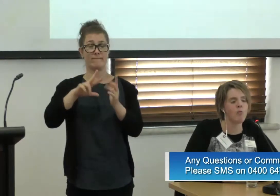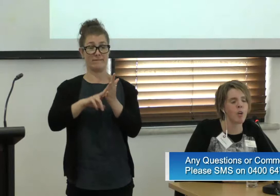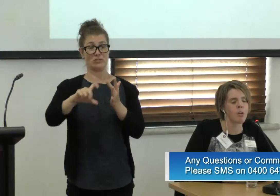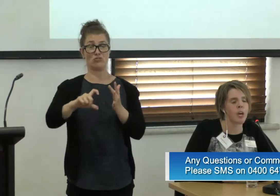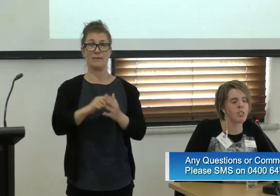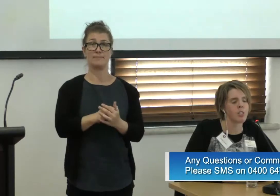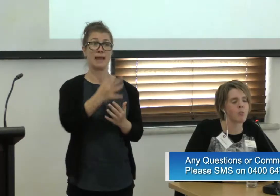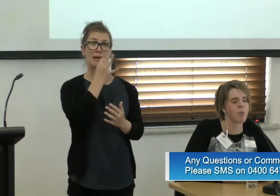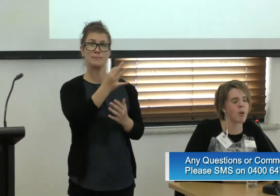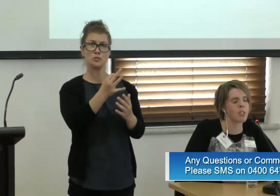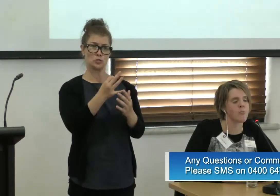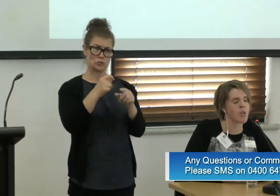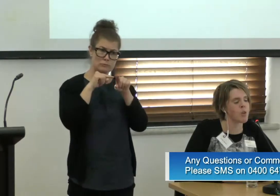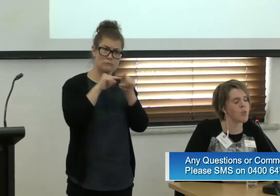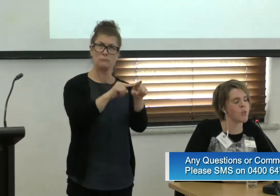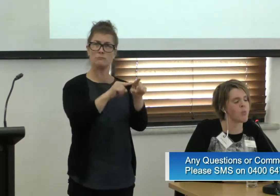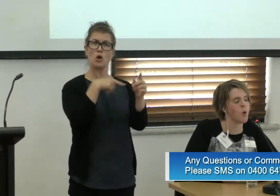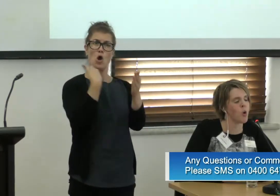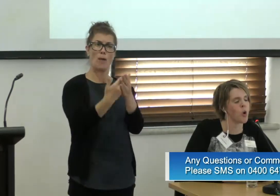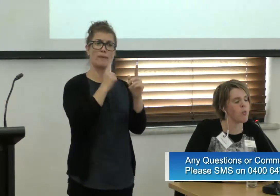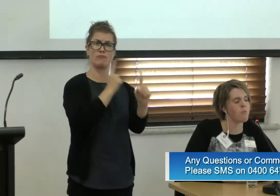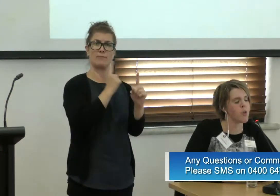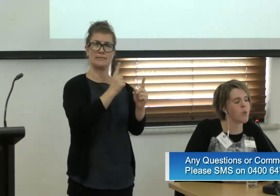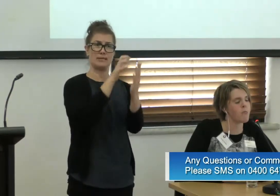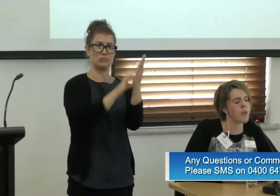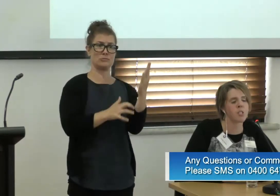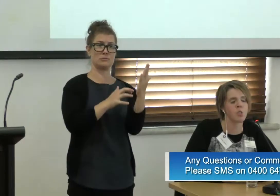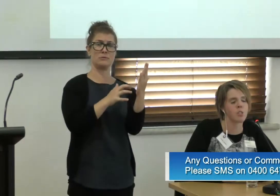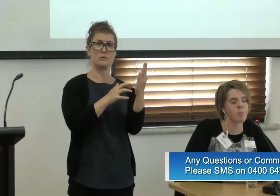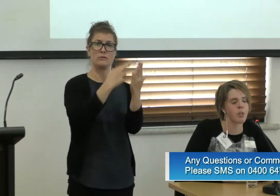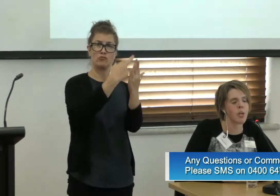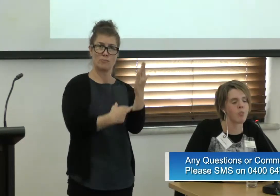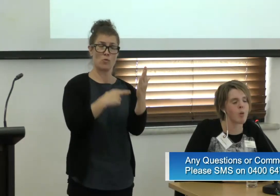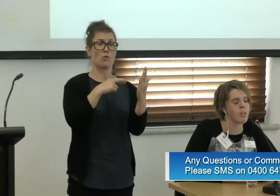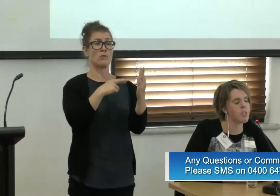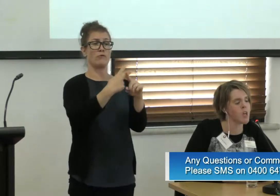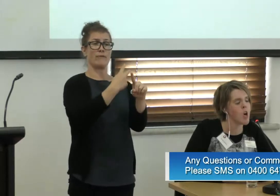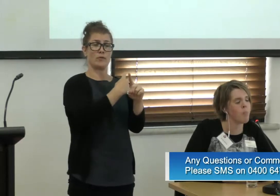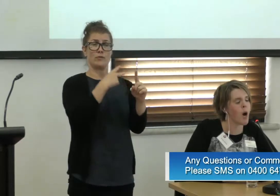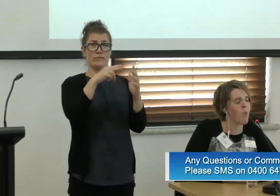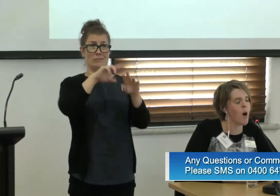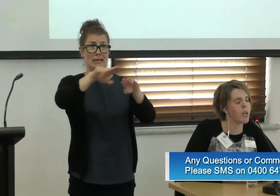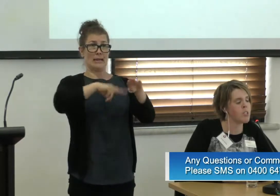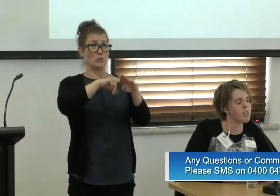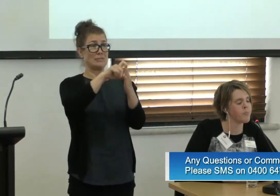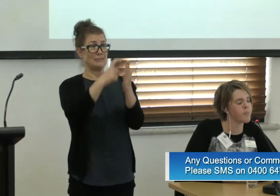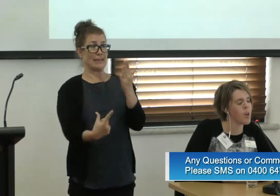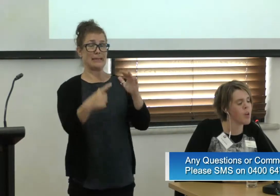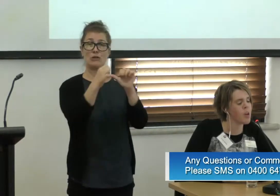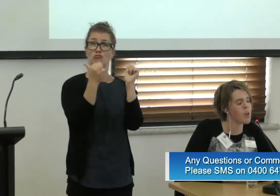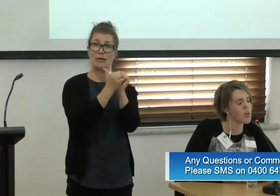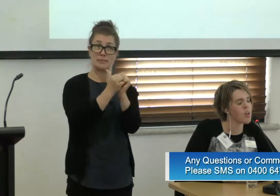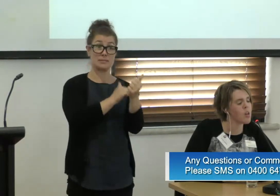on the recommendations from the Productivity Commission's report on the review of the National Disability Agreement by 1,